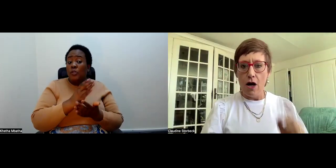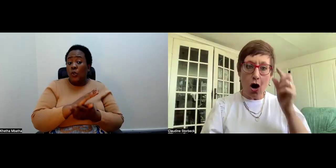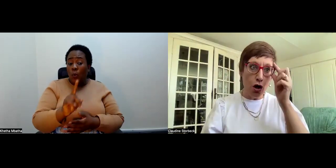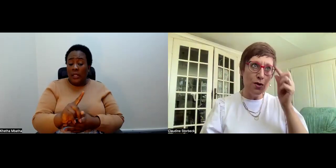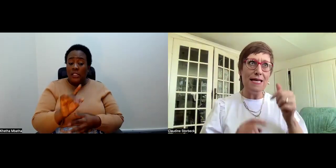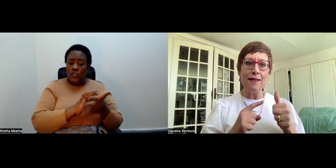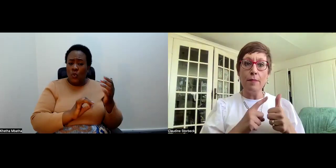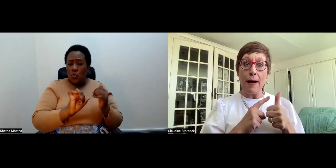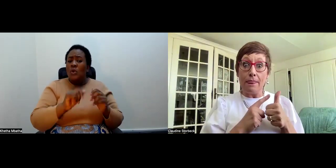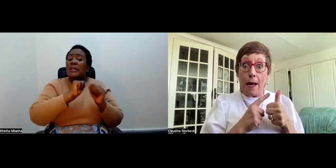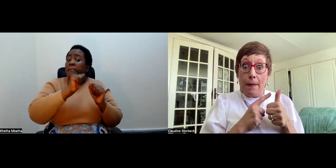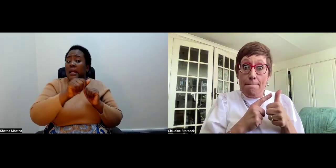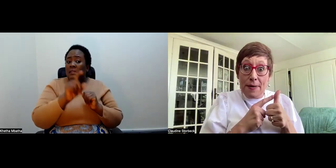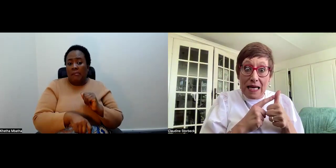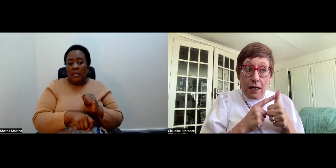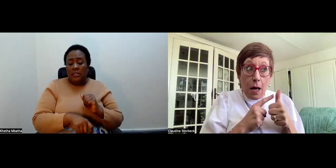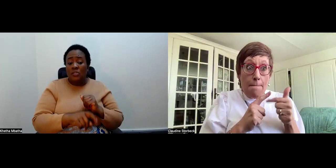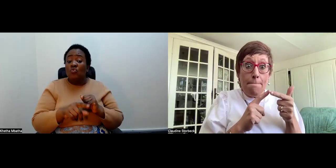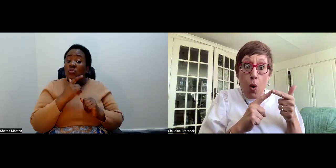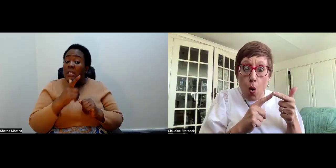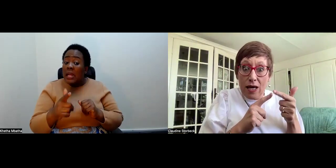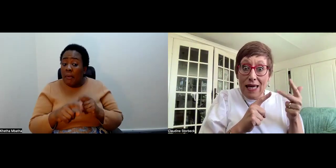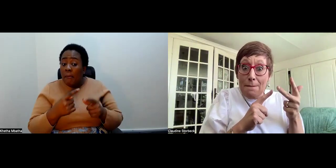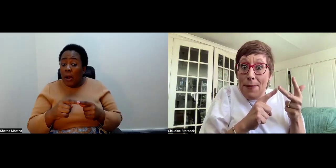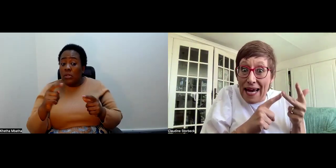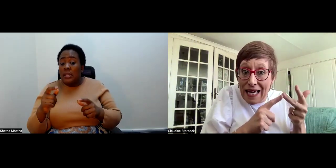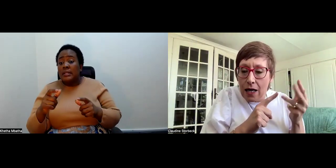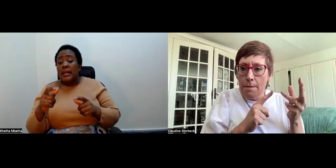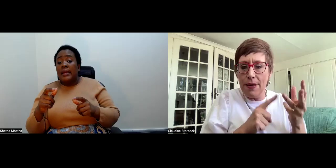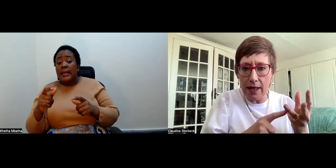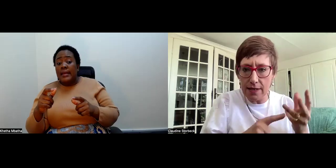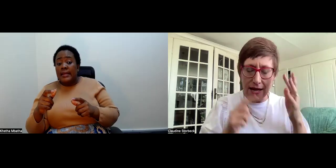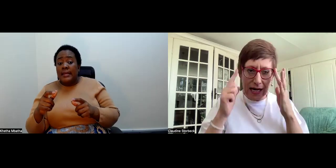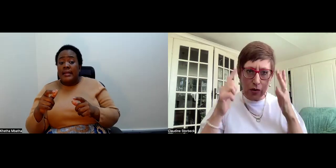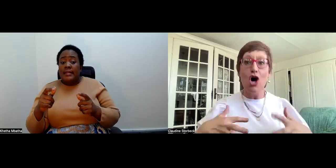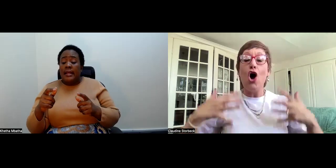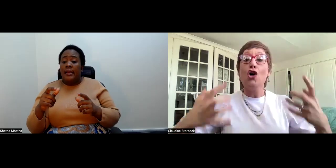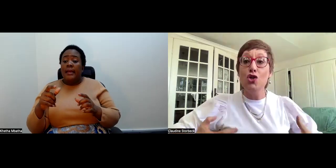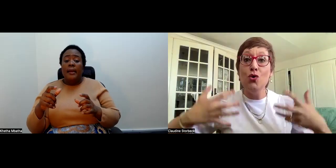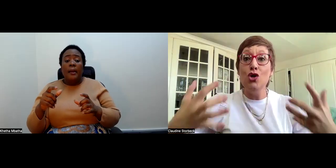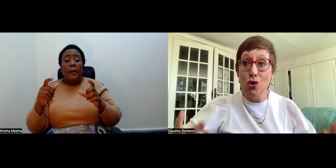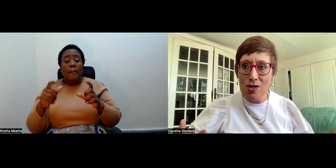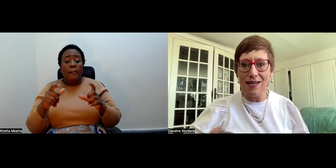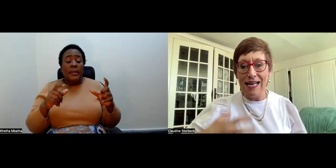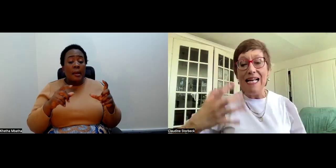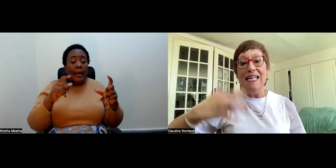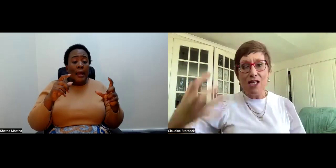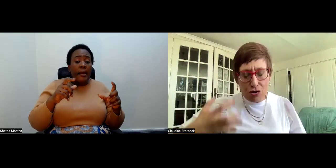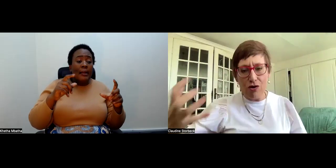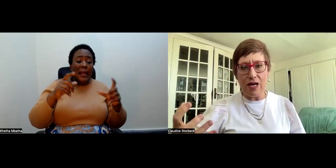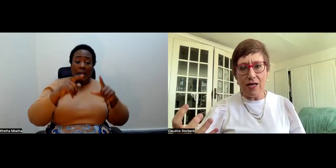is. Are you telling them about the big, hawky, pink pigs? In other words, are you